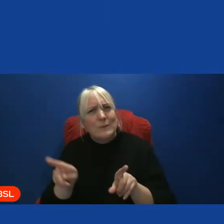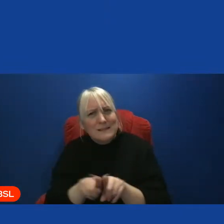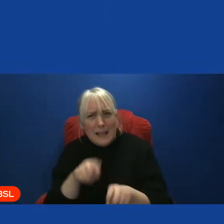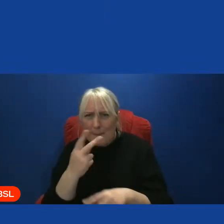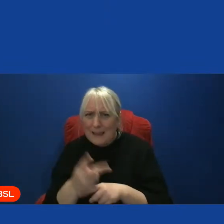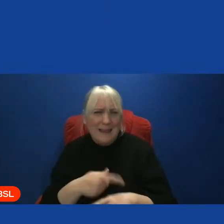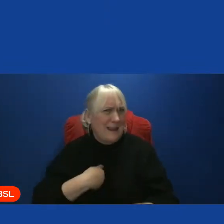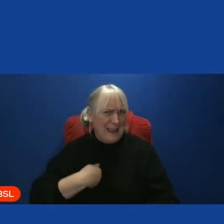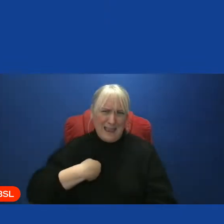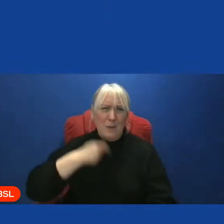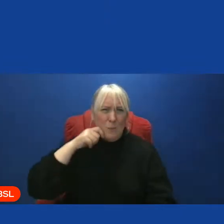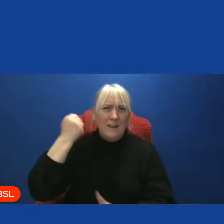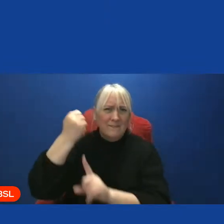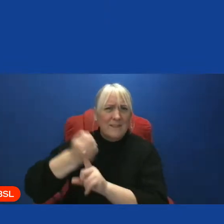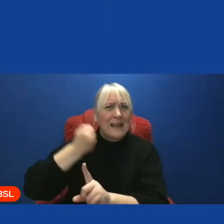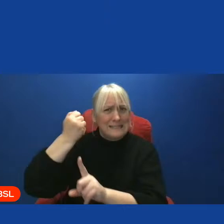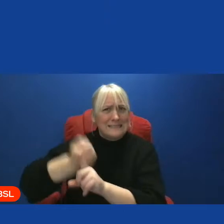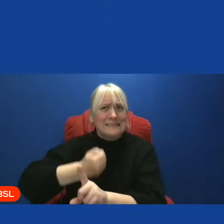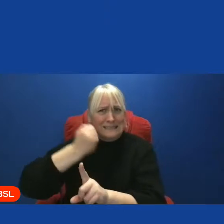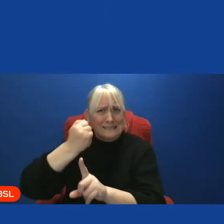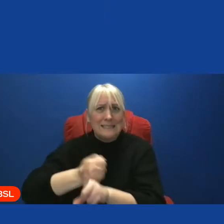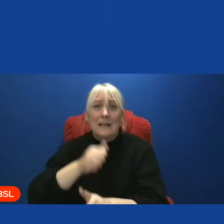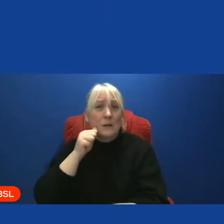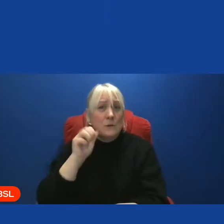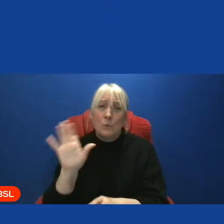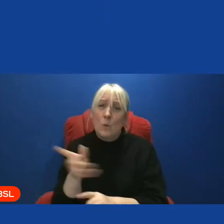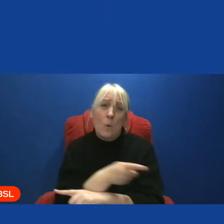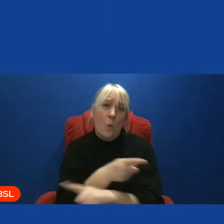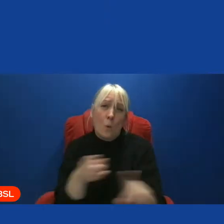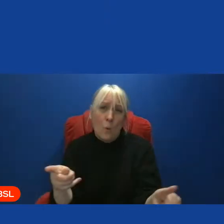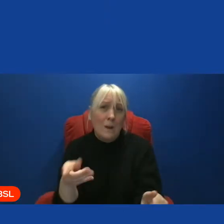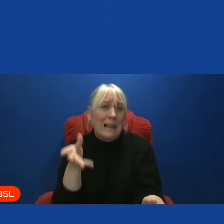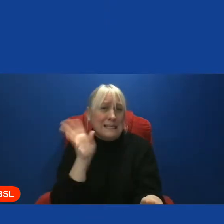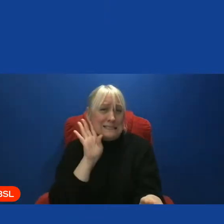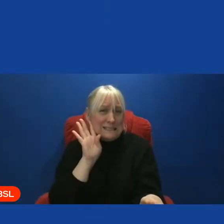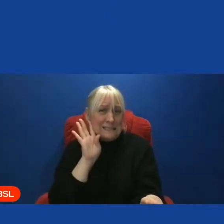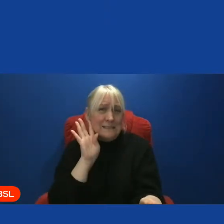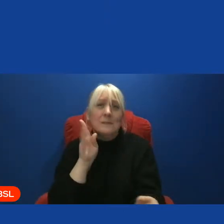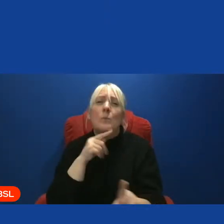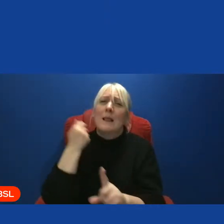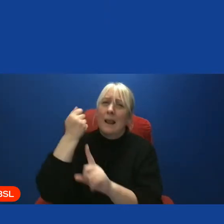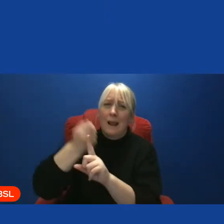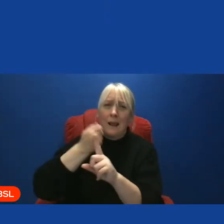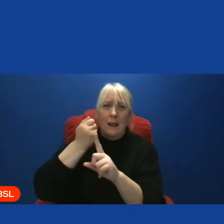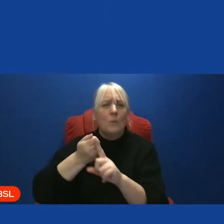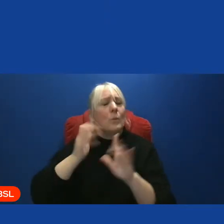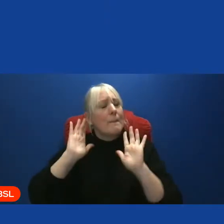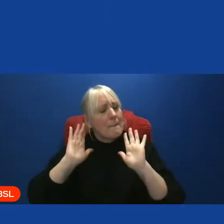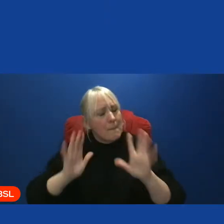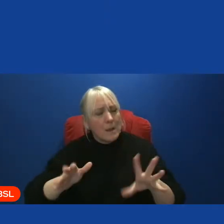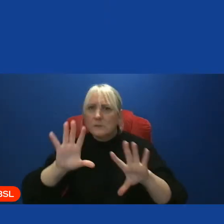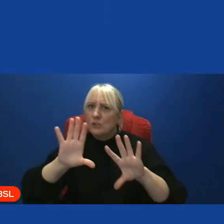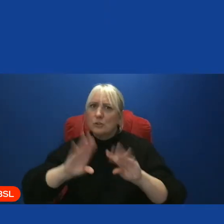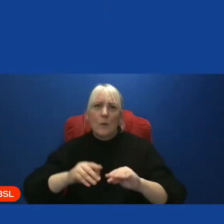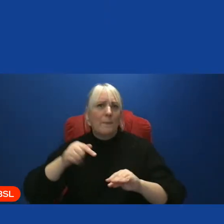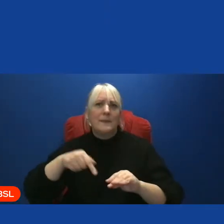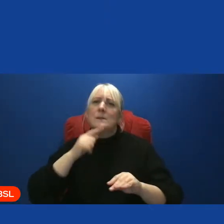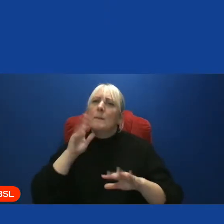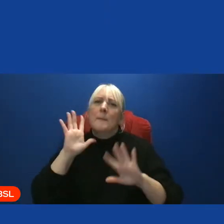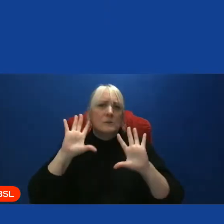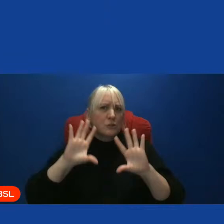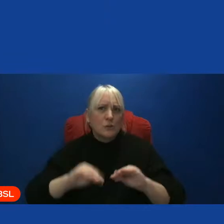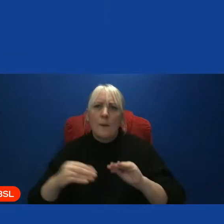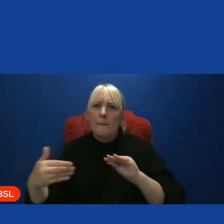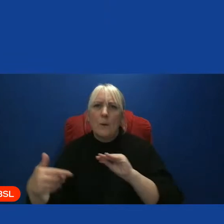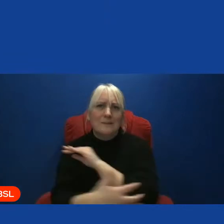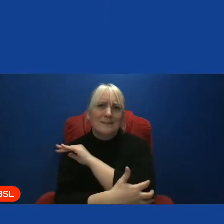I can. And I know everyone listening to this will feel the same way. We've got to stop this. We've got to end austerity. And